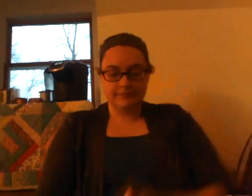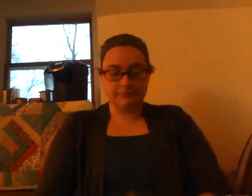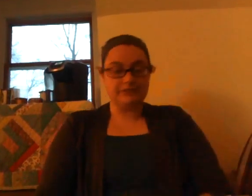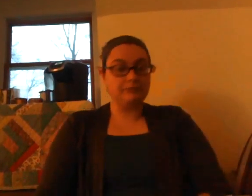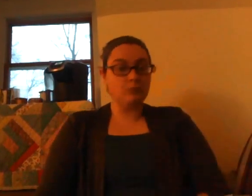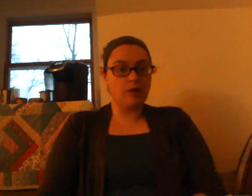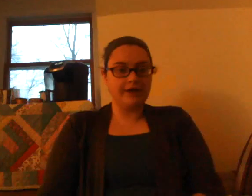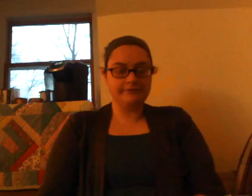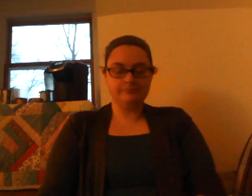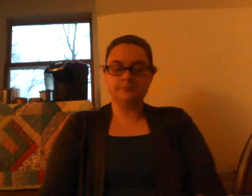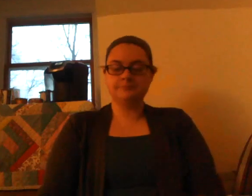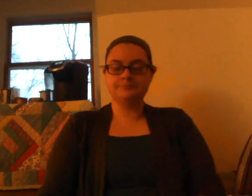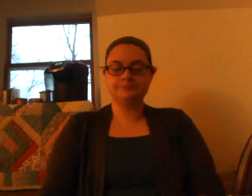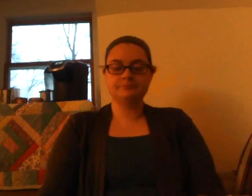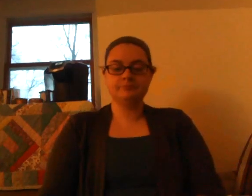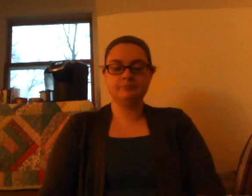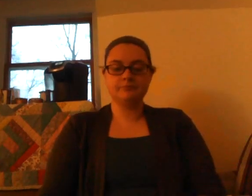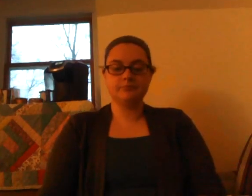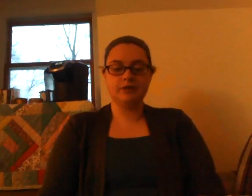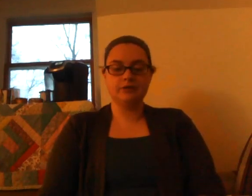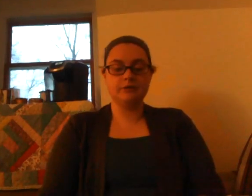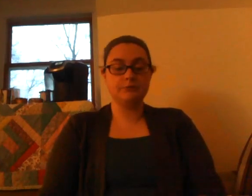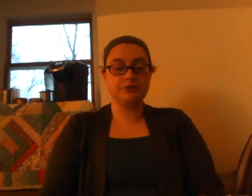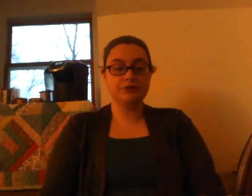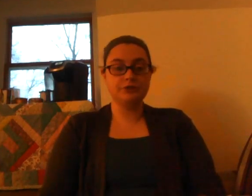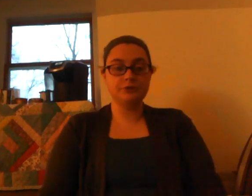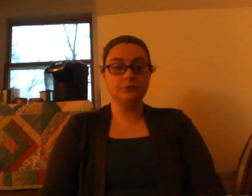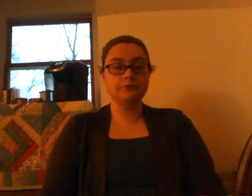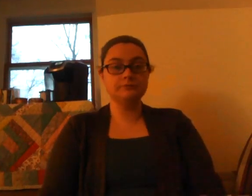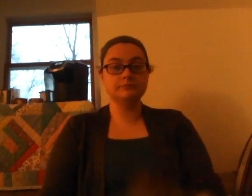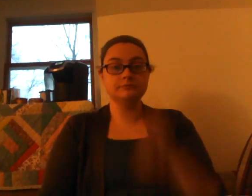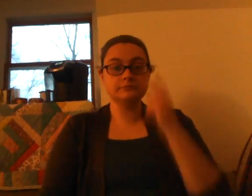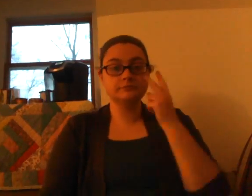was number 1. Number 2.